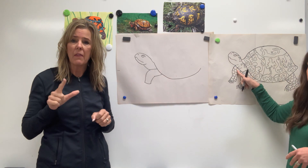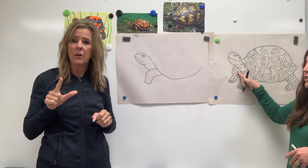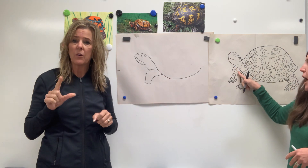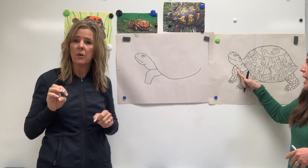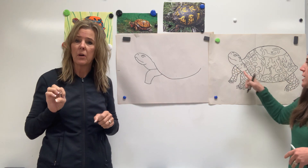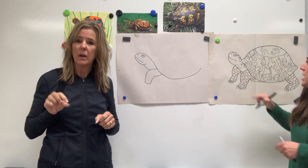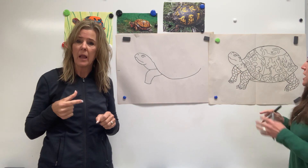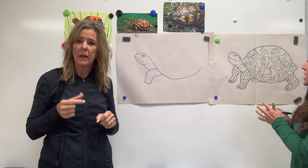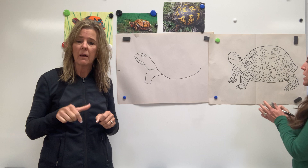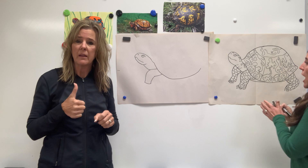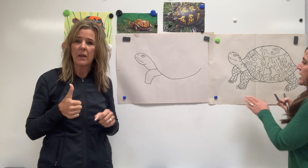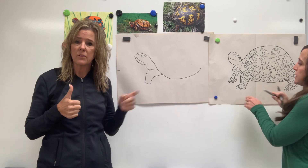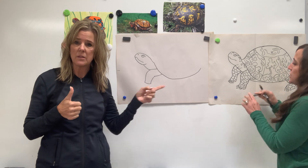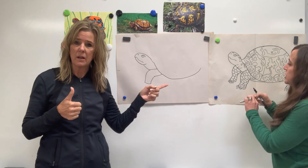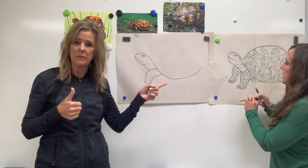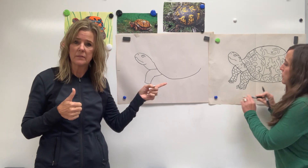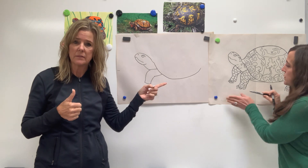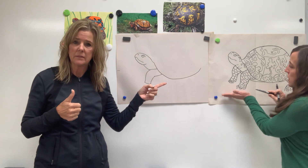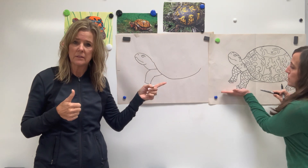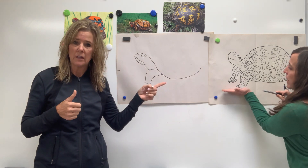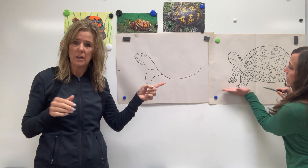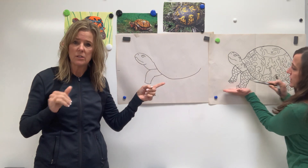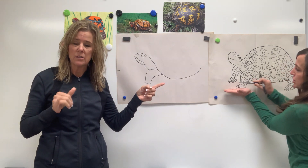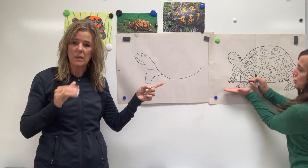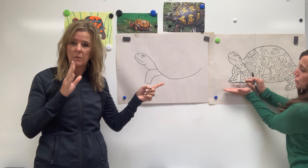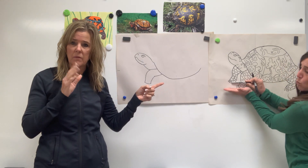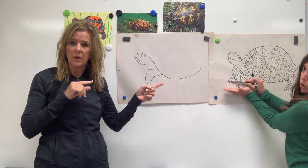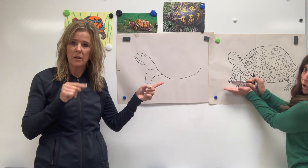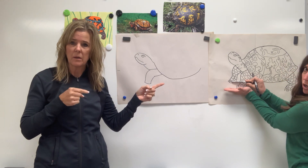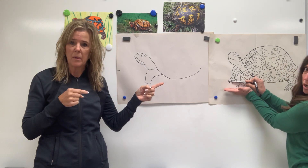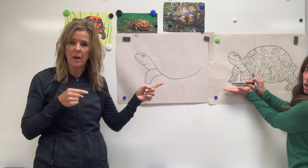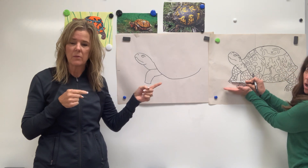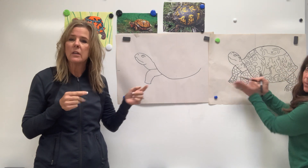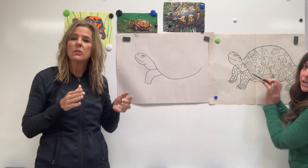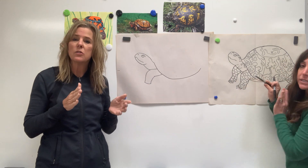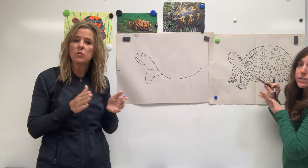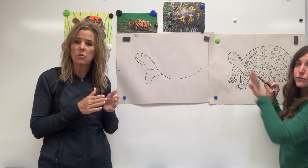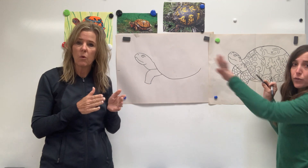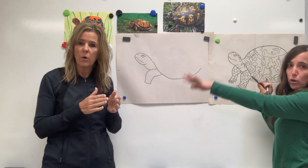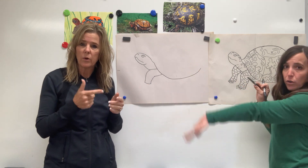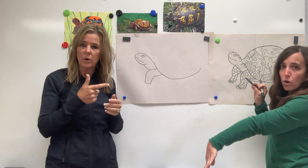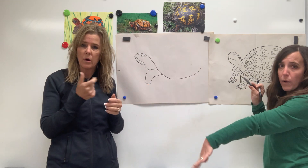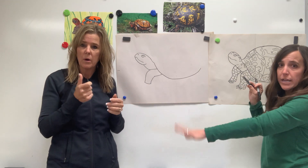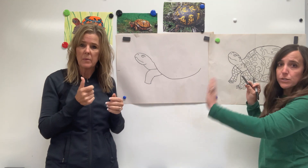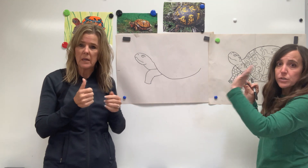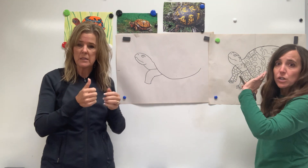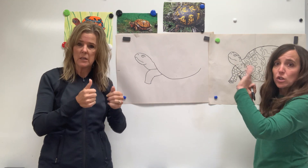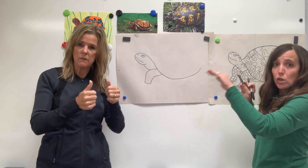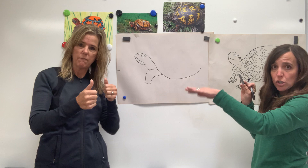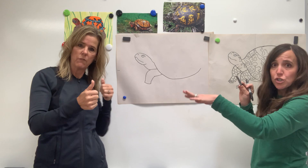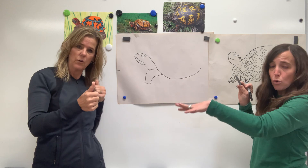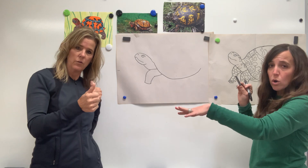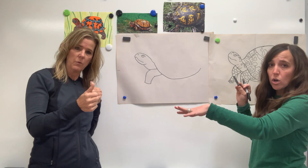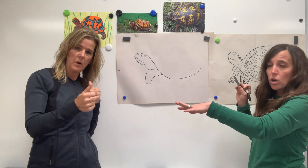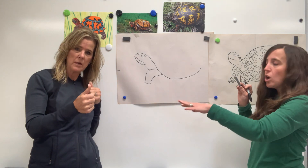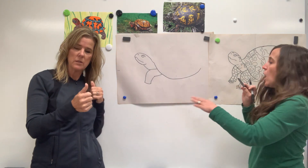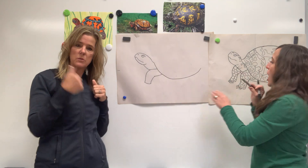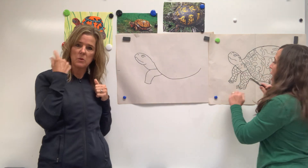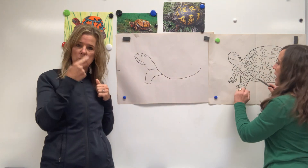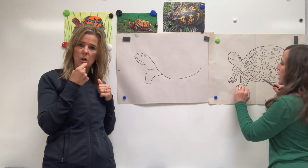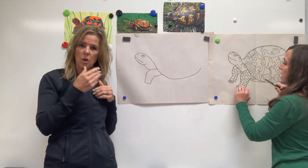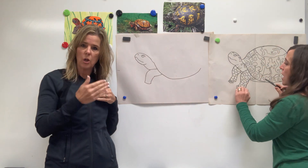on the other side. Guys, just like we've talked about, it's shorter because it's further away, so it's gonna look